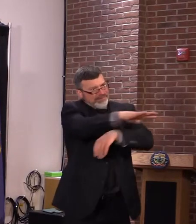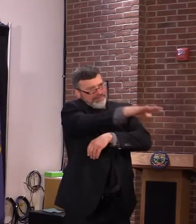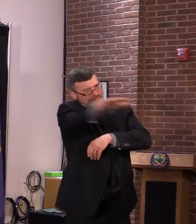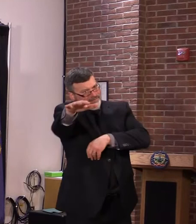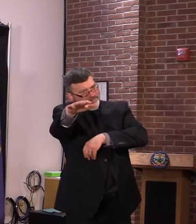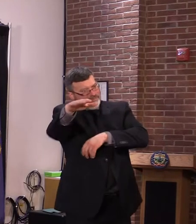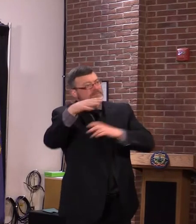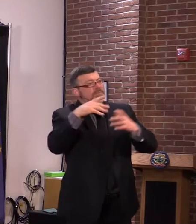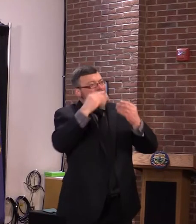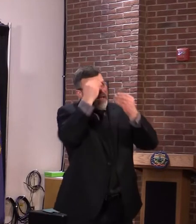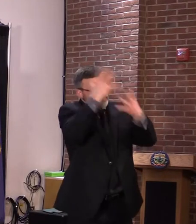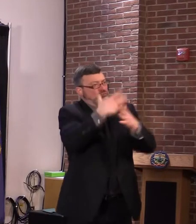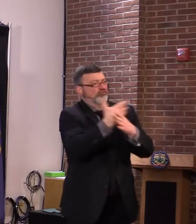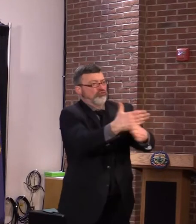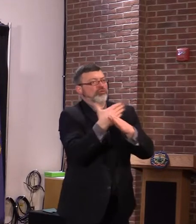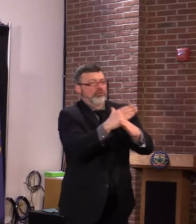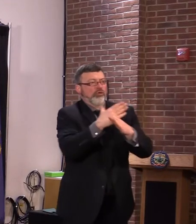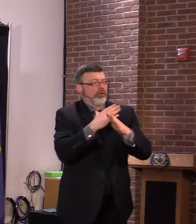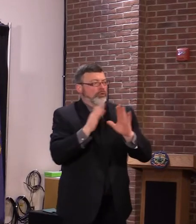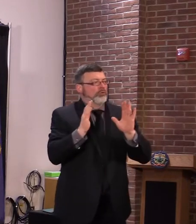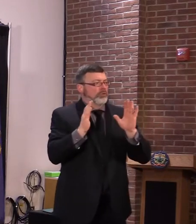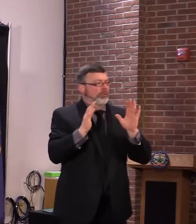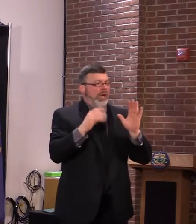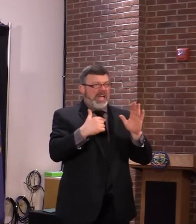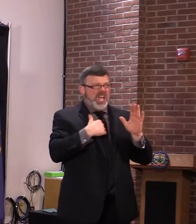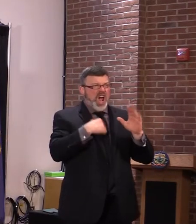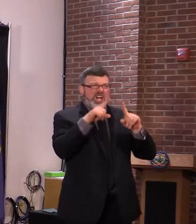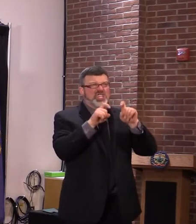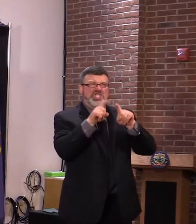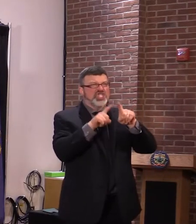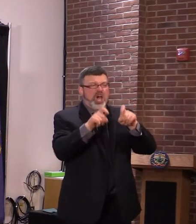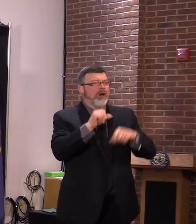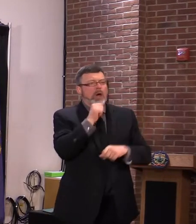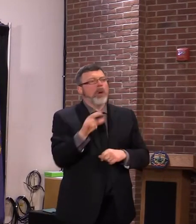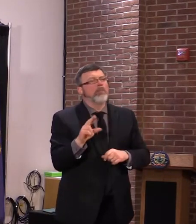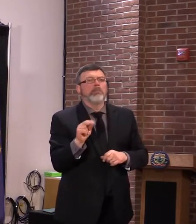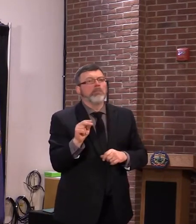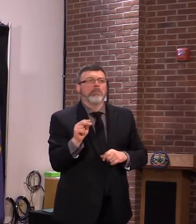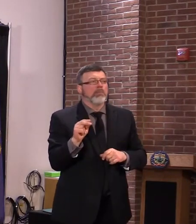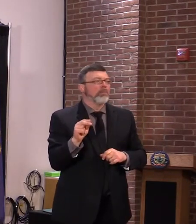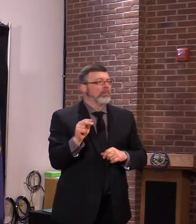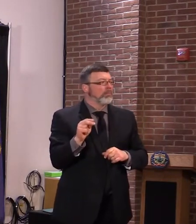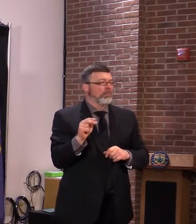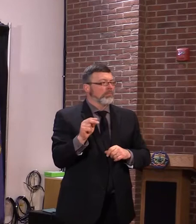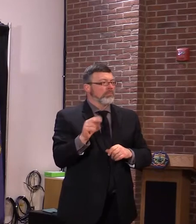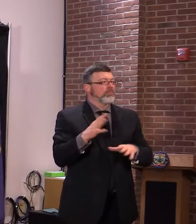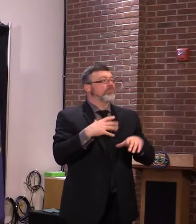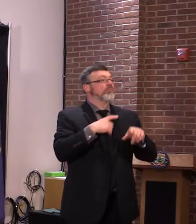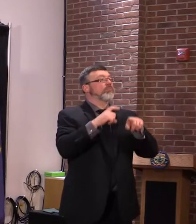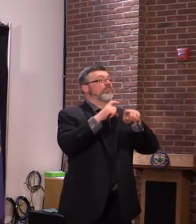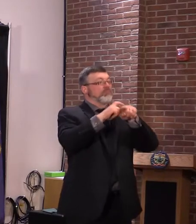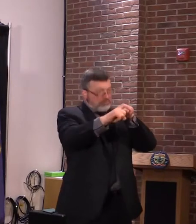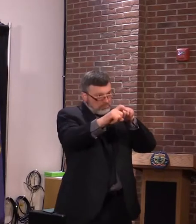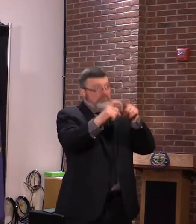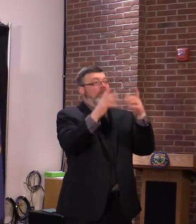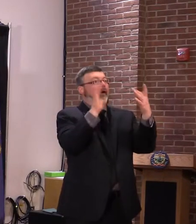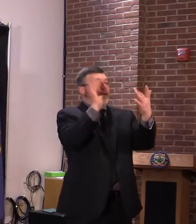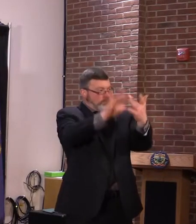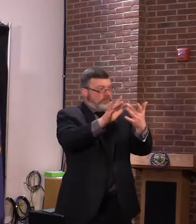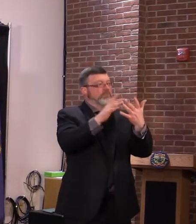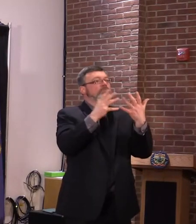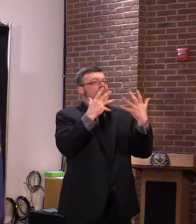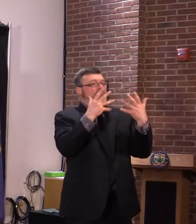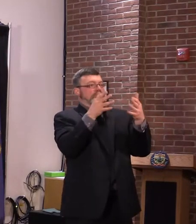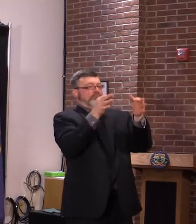there won't be a lot of questions asked about your exposures or your contacts. The reason for the call is to go over the steps